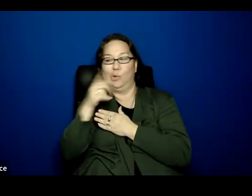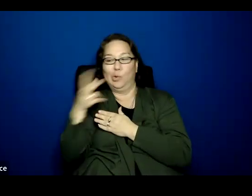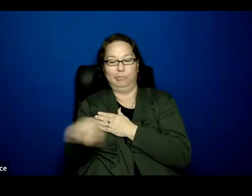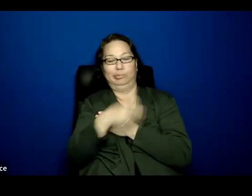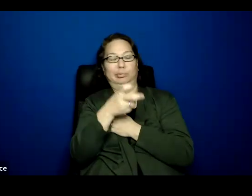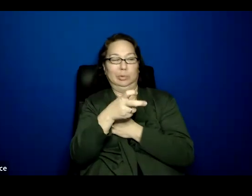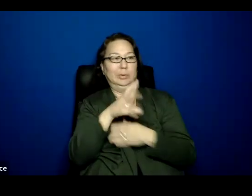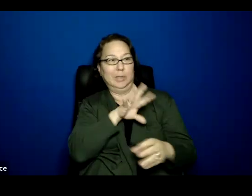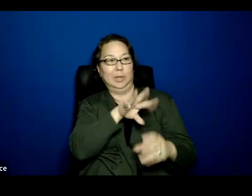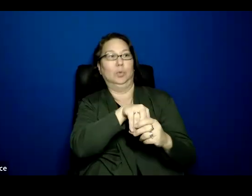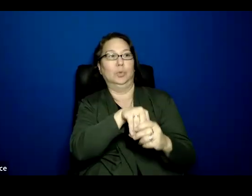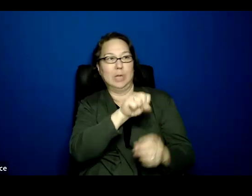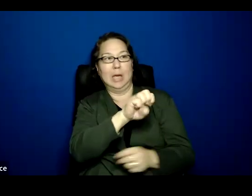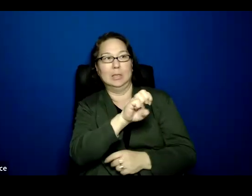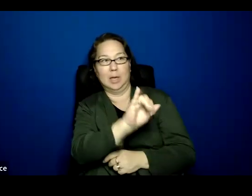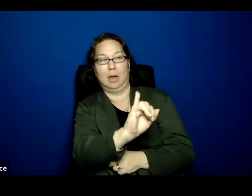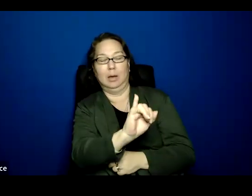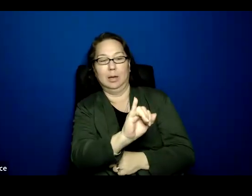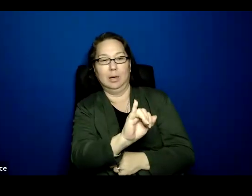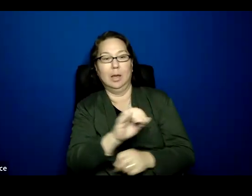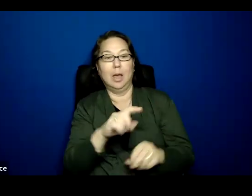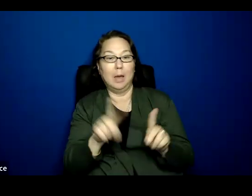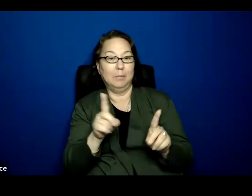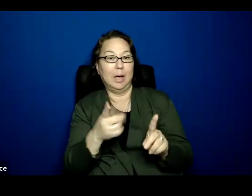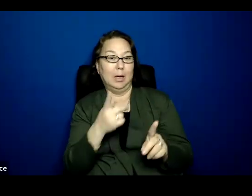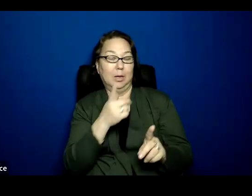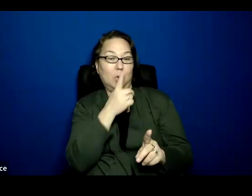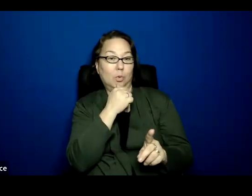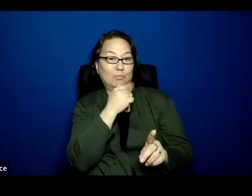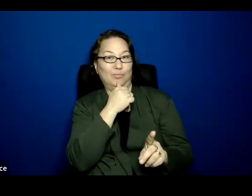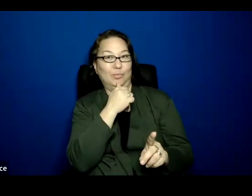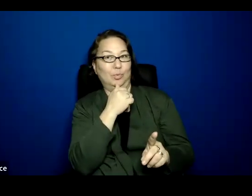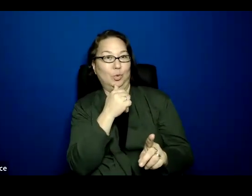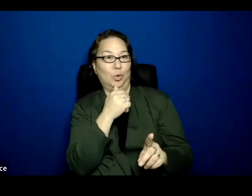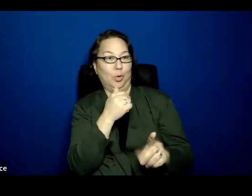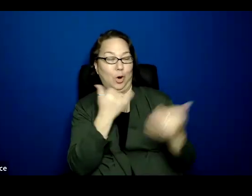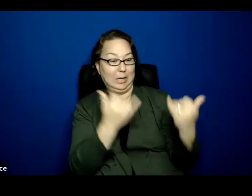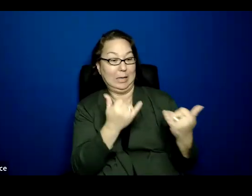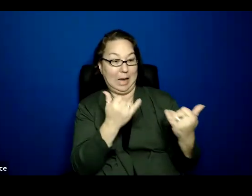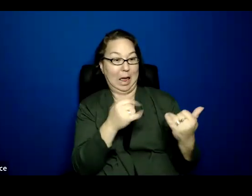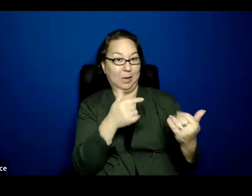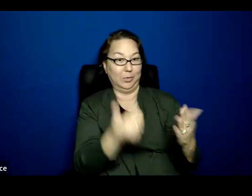we do see the trend is that our students who are in inclusive setting are